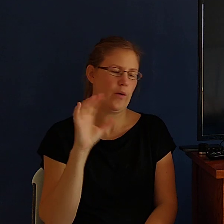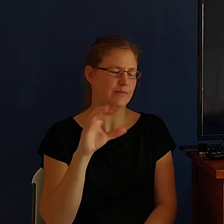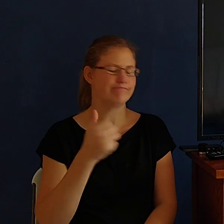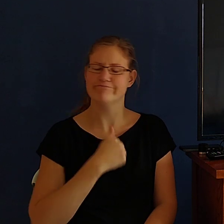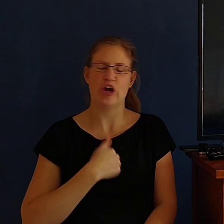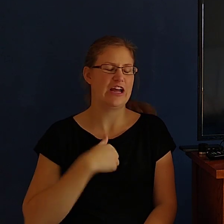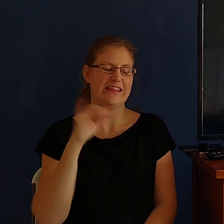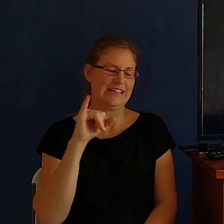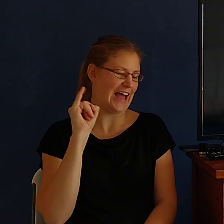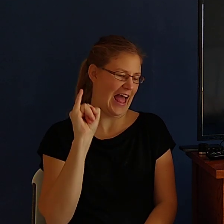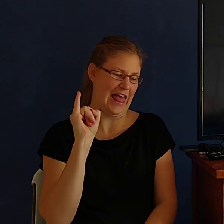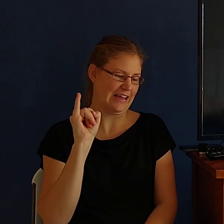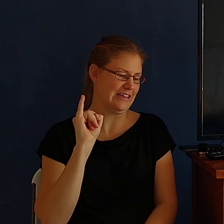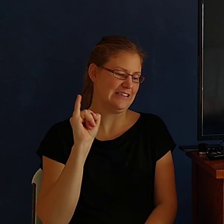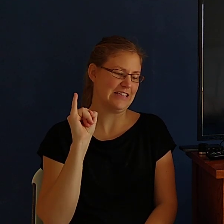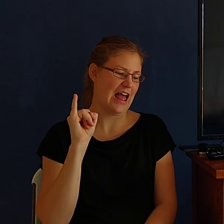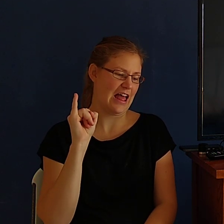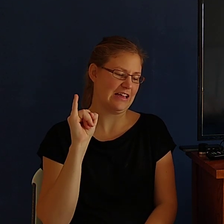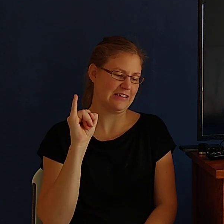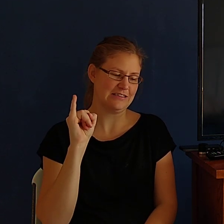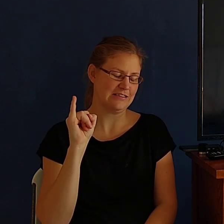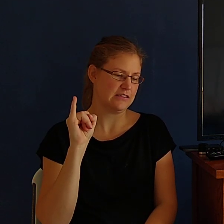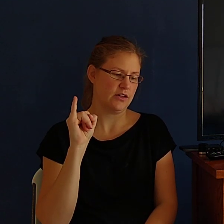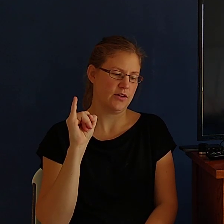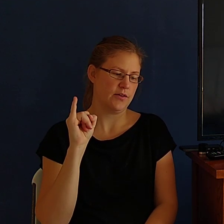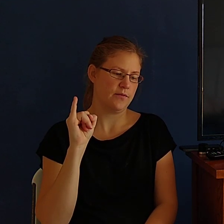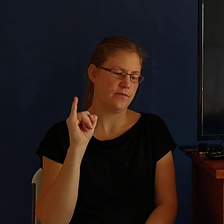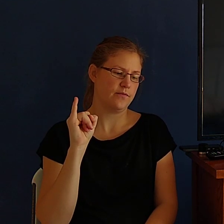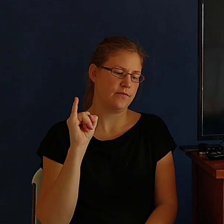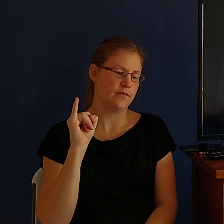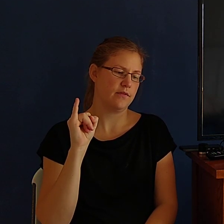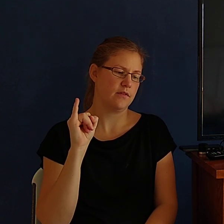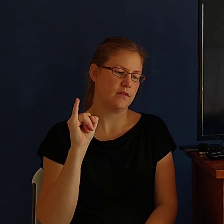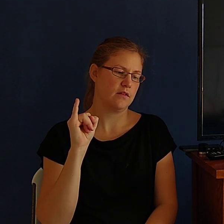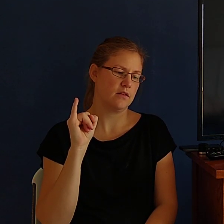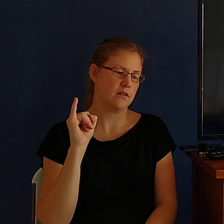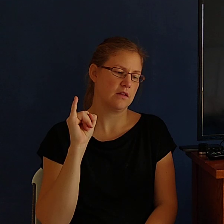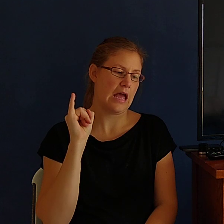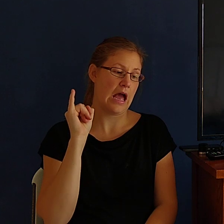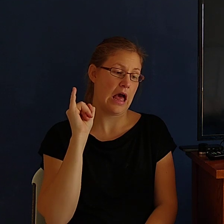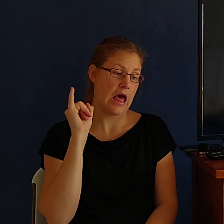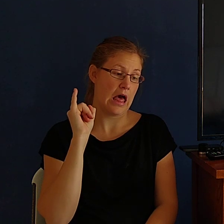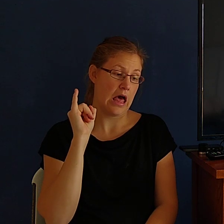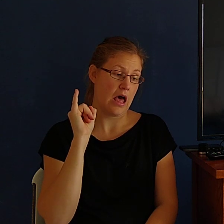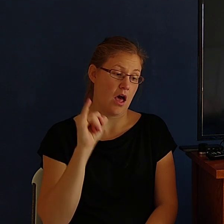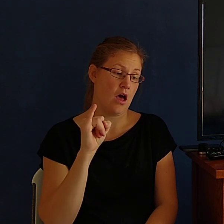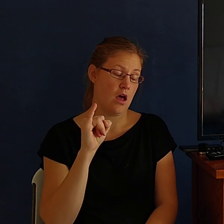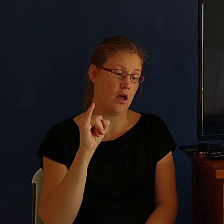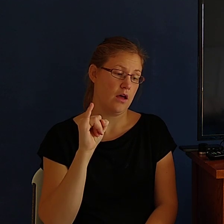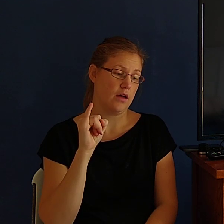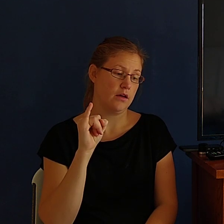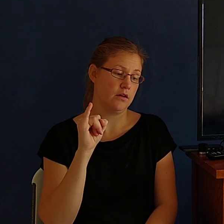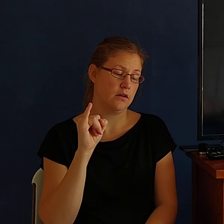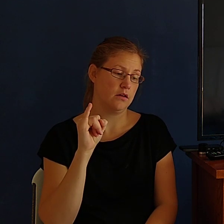Okay, this is I. So I, it's connected. Okay,